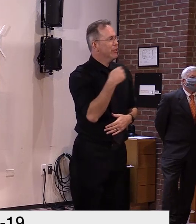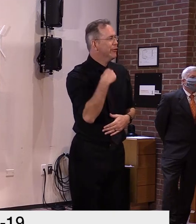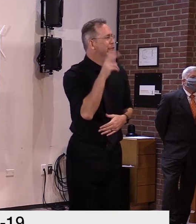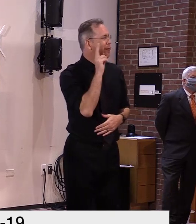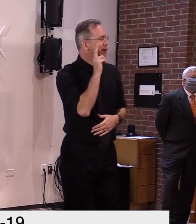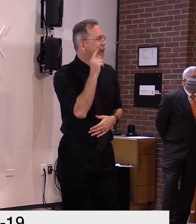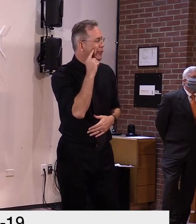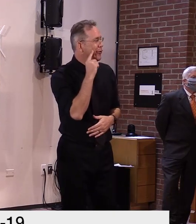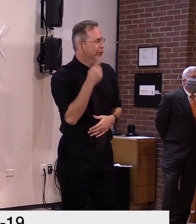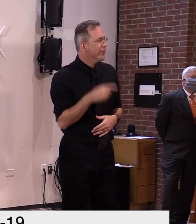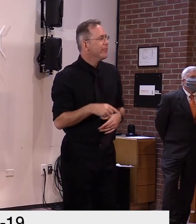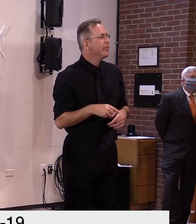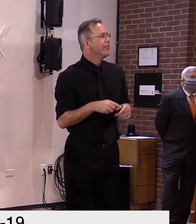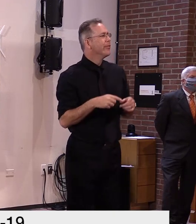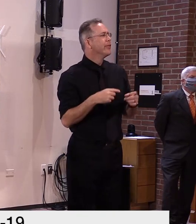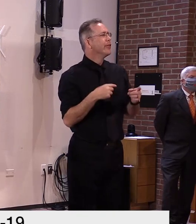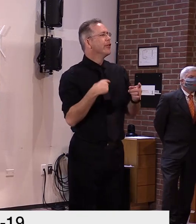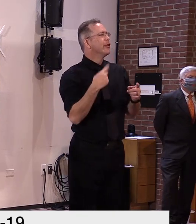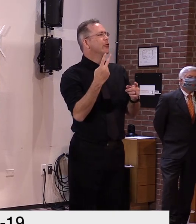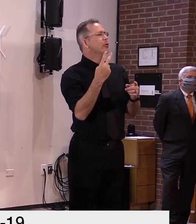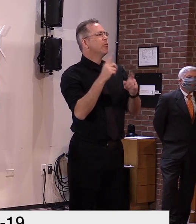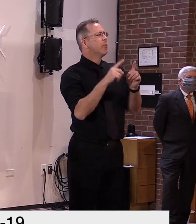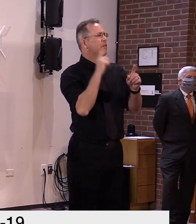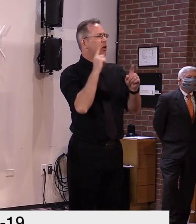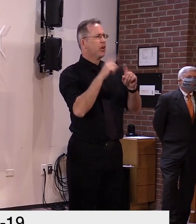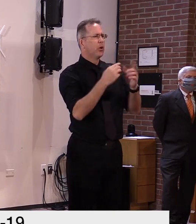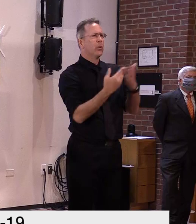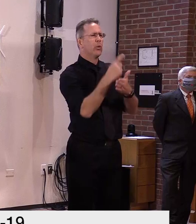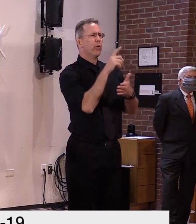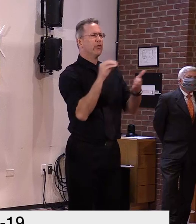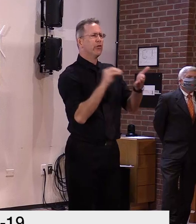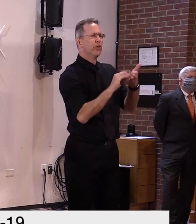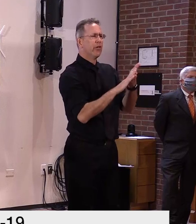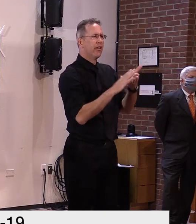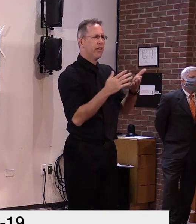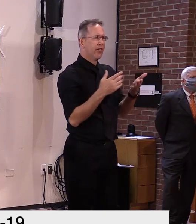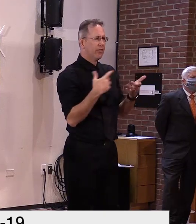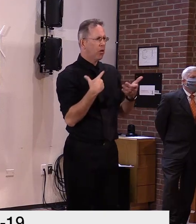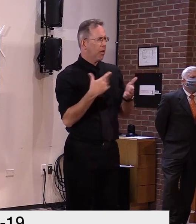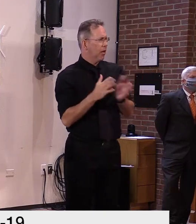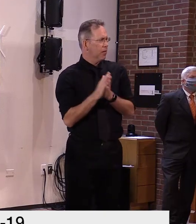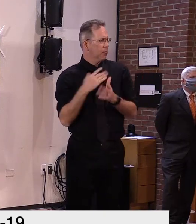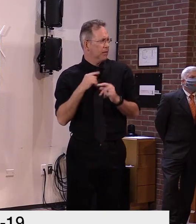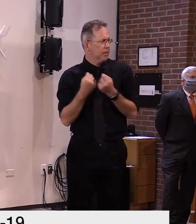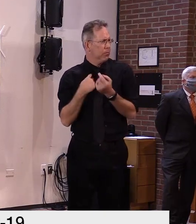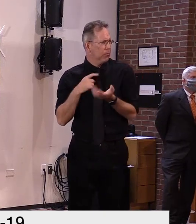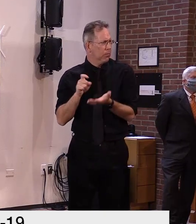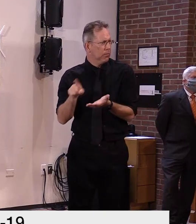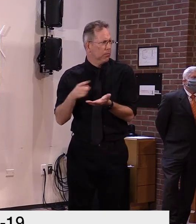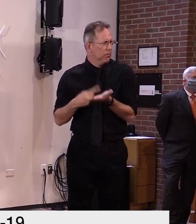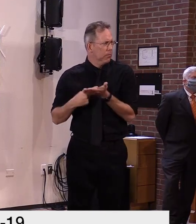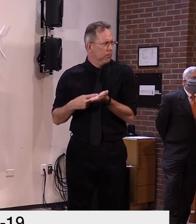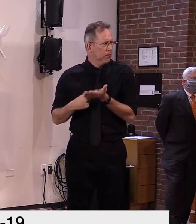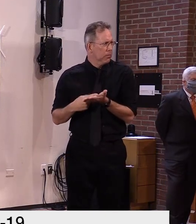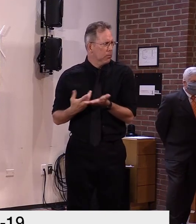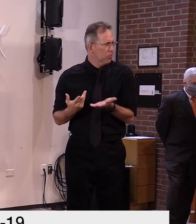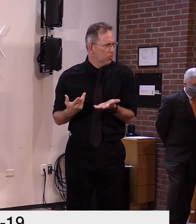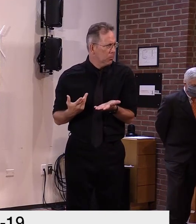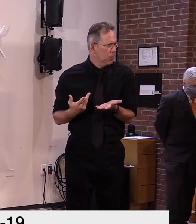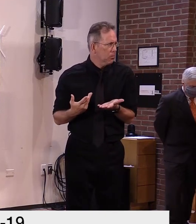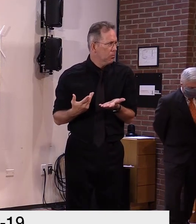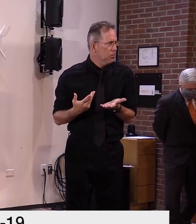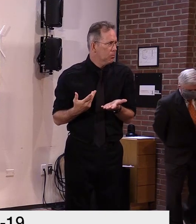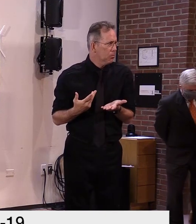thought it was a new question. I had circled back with our team, and we actually did not take the question down because it's a required question